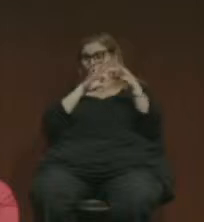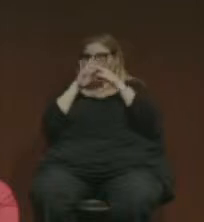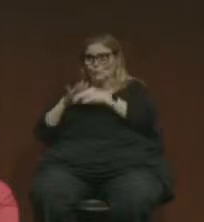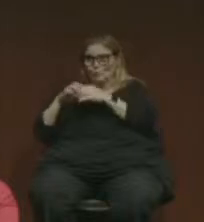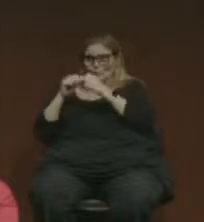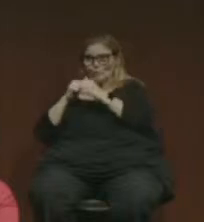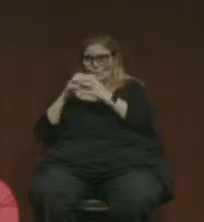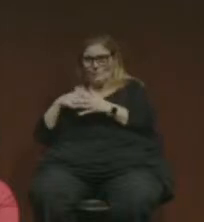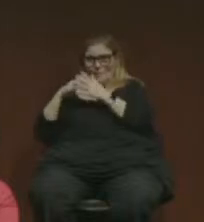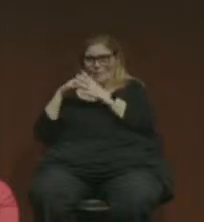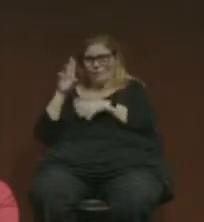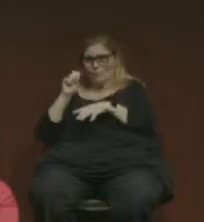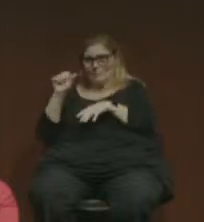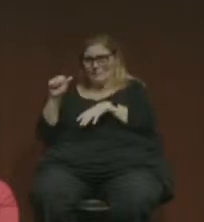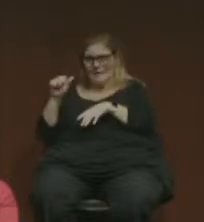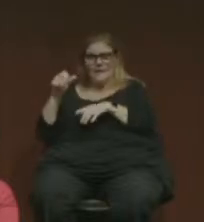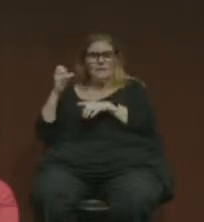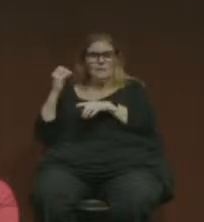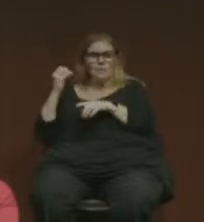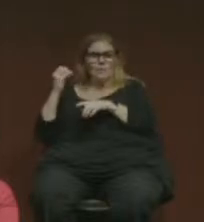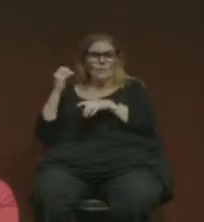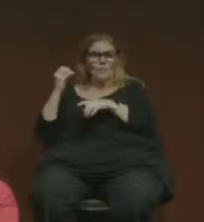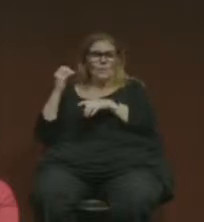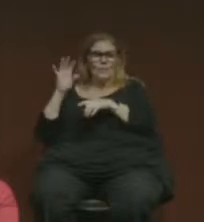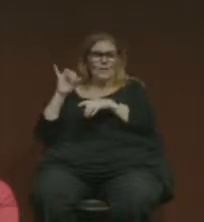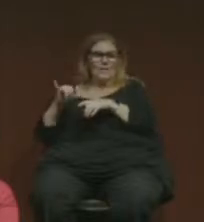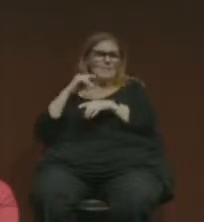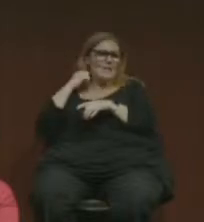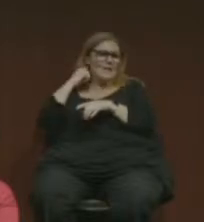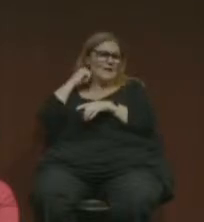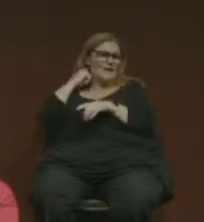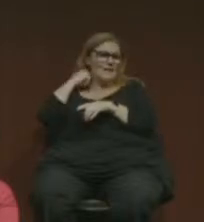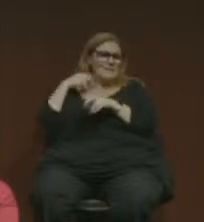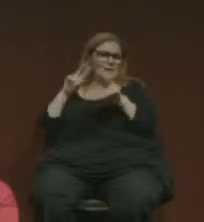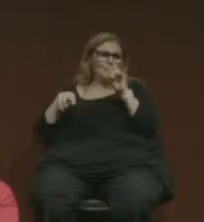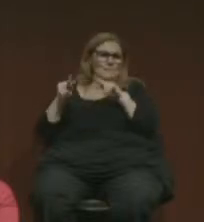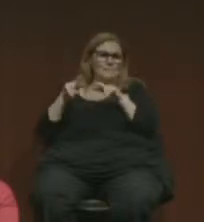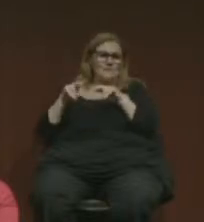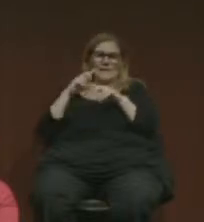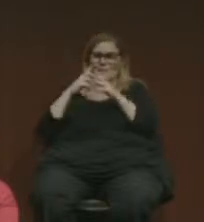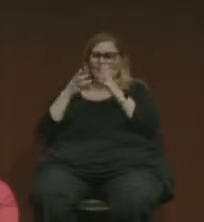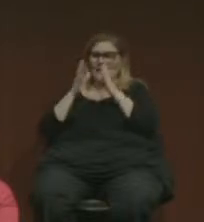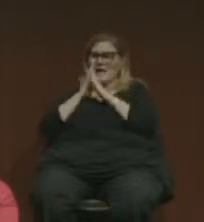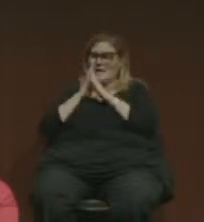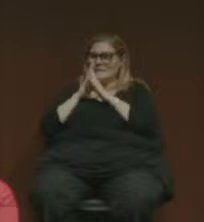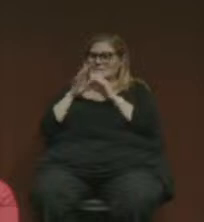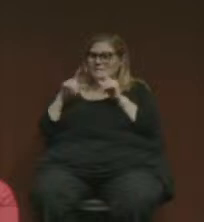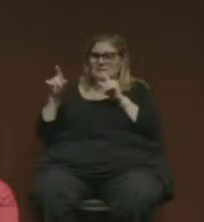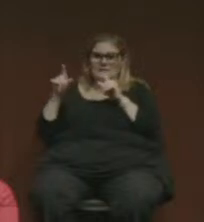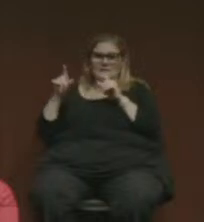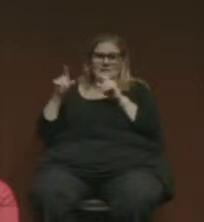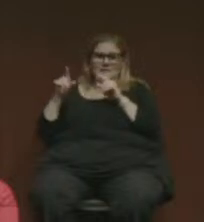like the United States of America. And so, like, that is an observation. And I would ask, like, as